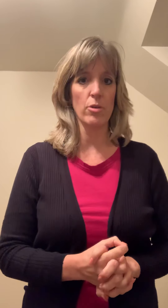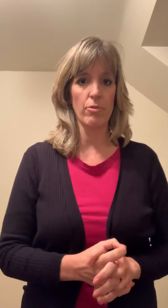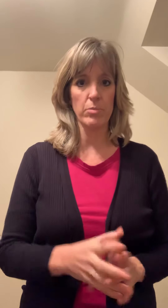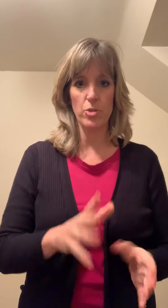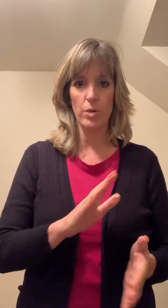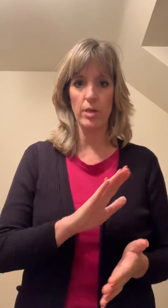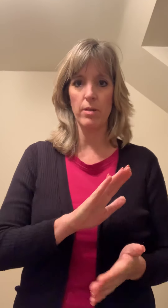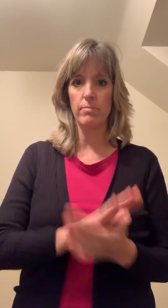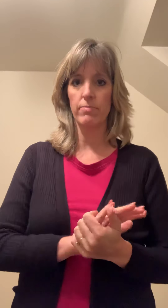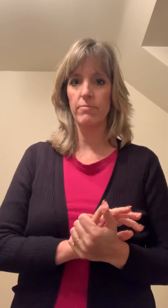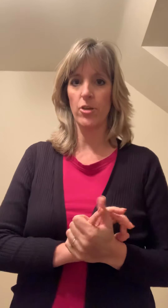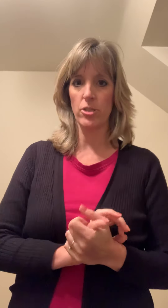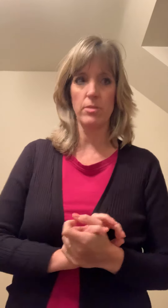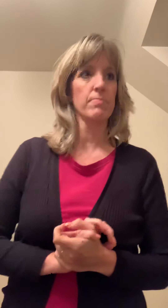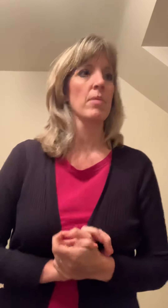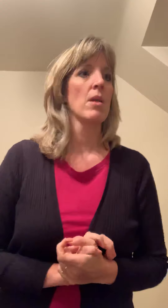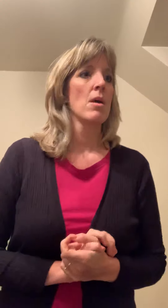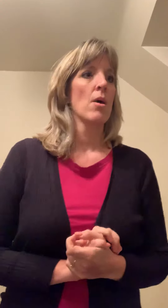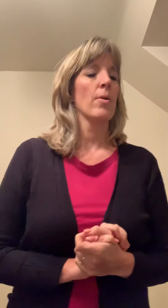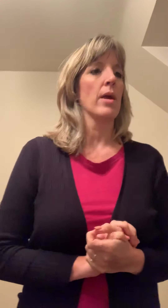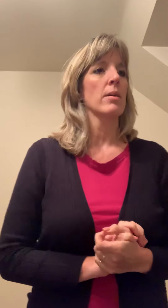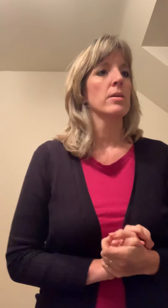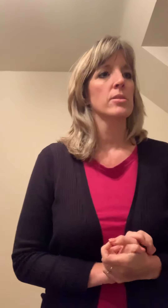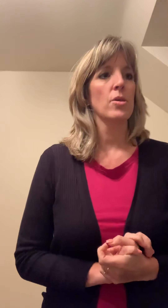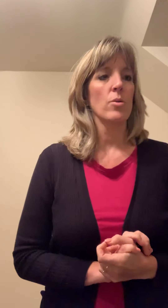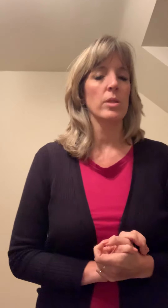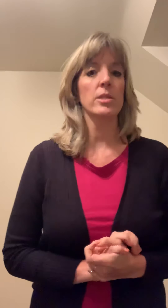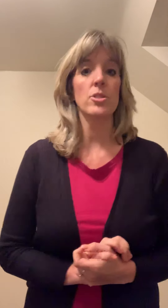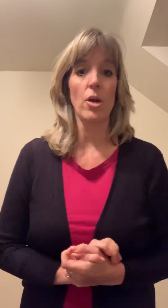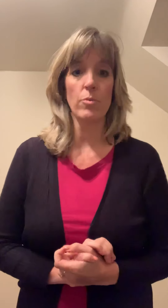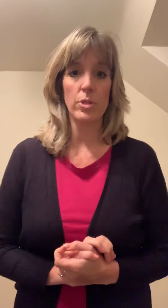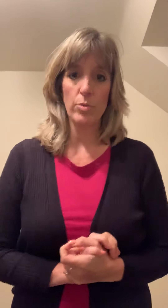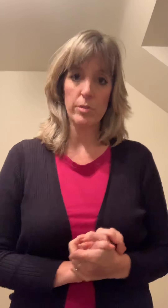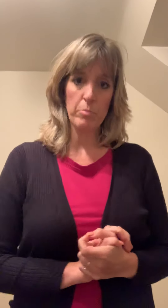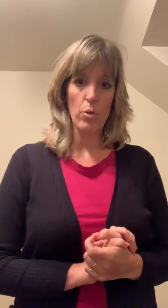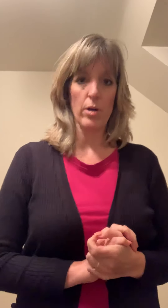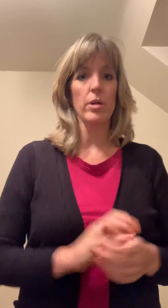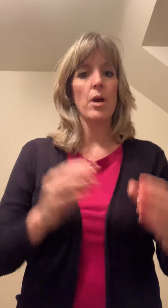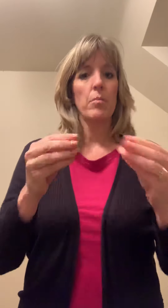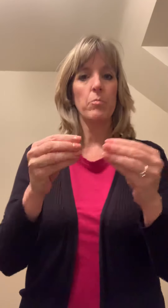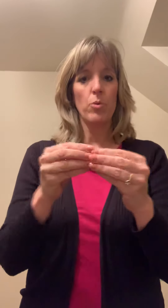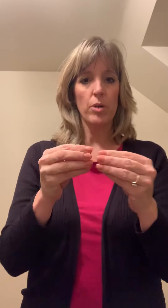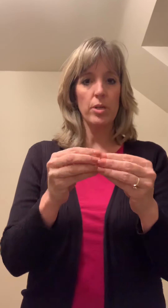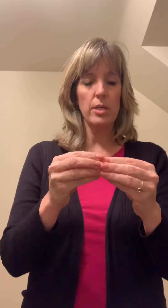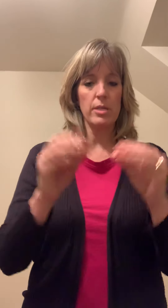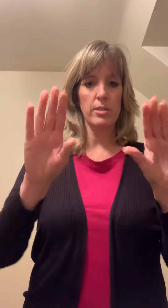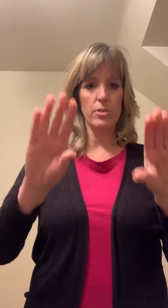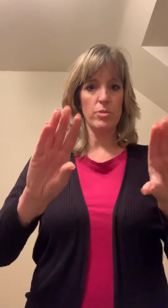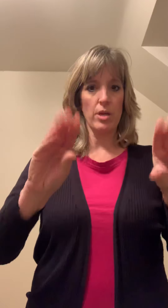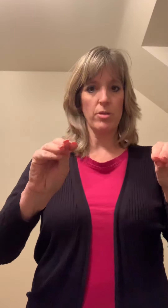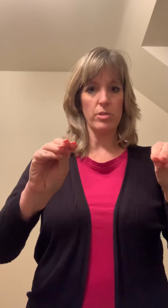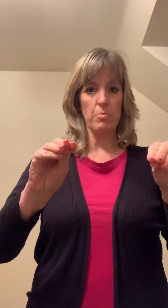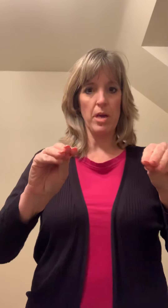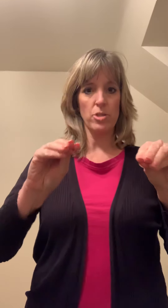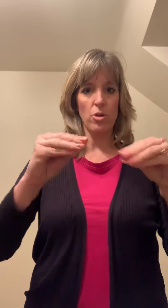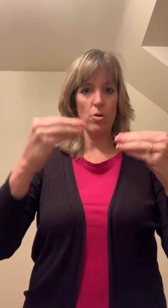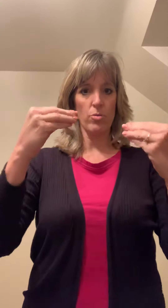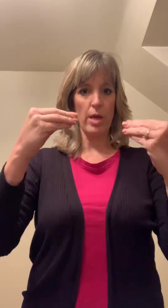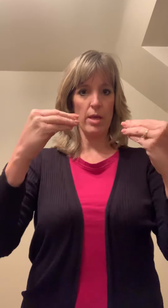November 21st. Okay, so let's start with the word more. More is you take your smashed O